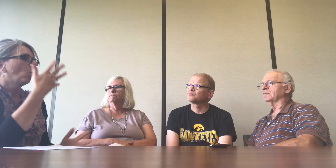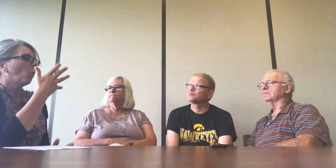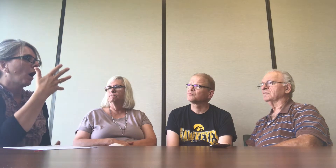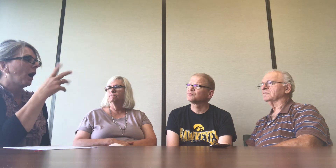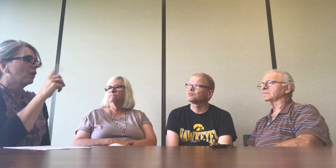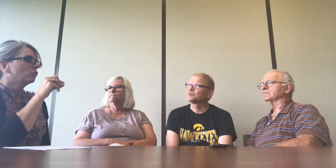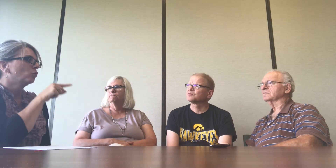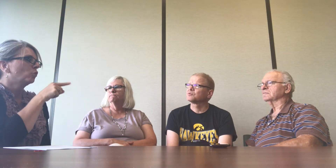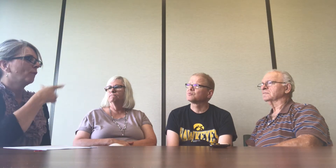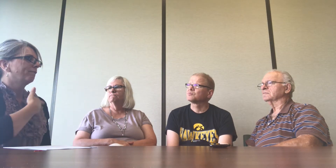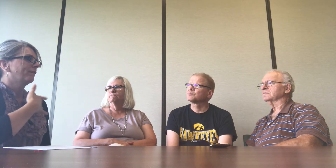to think about.